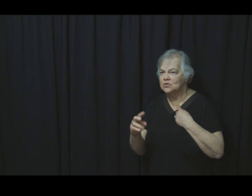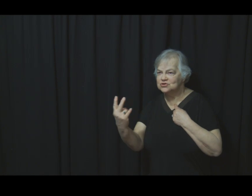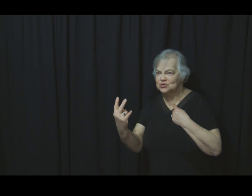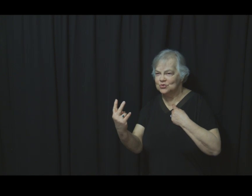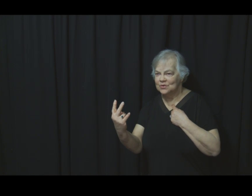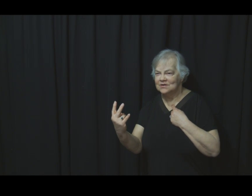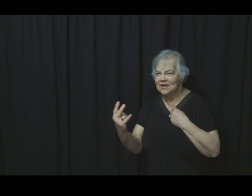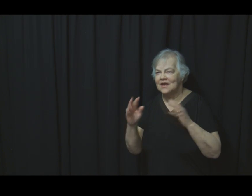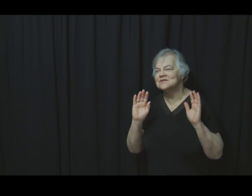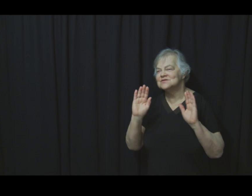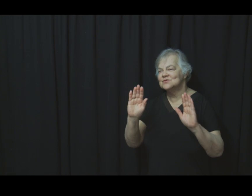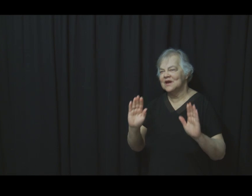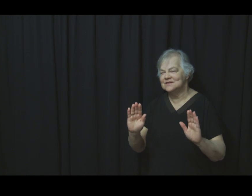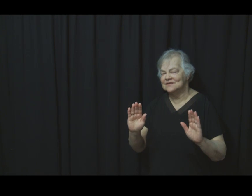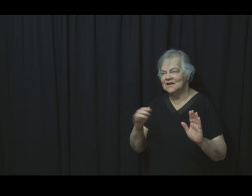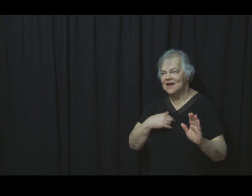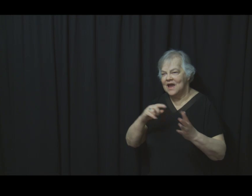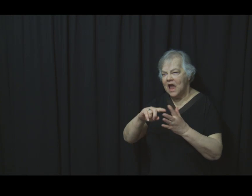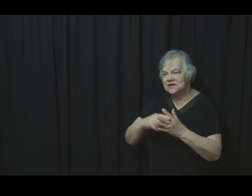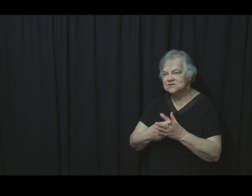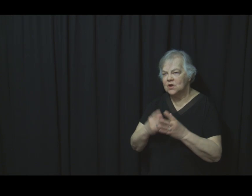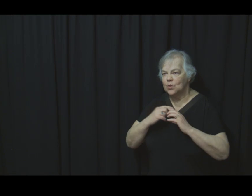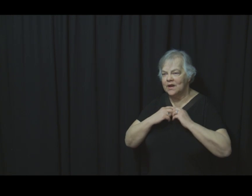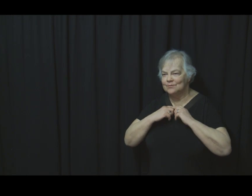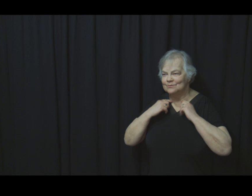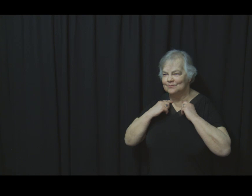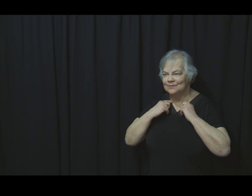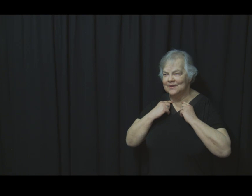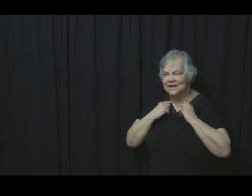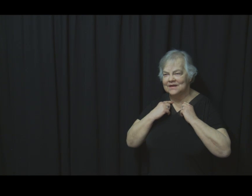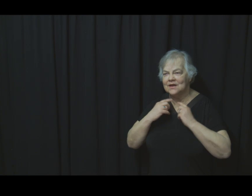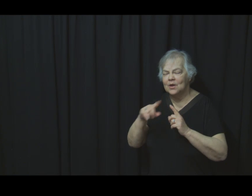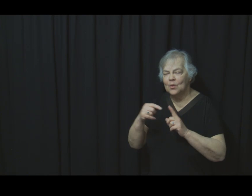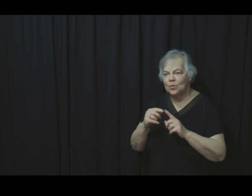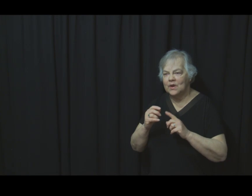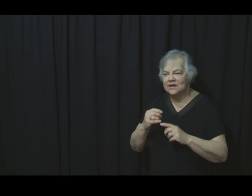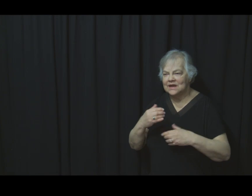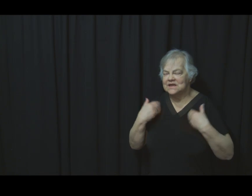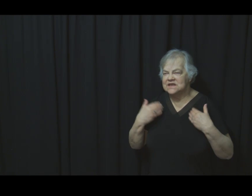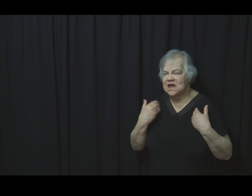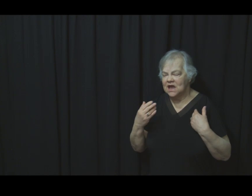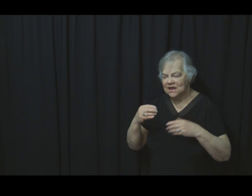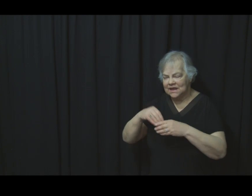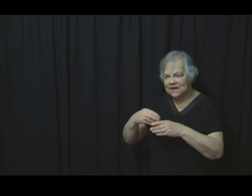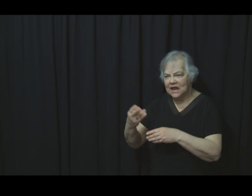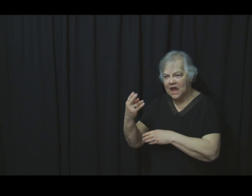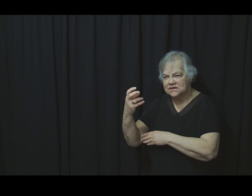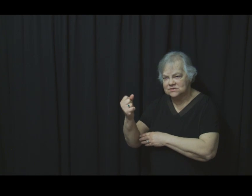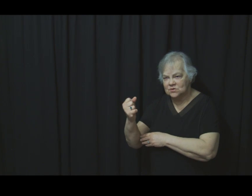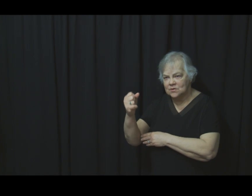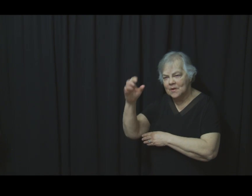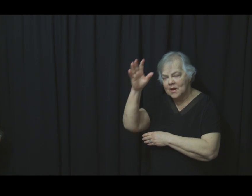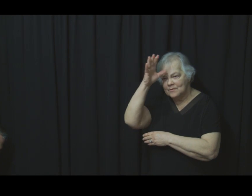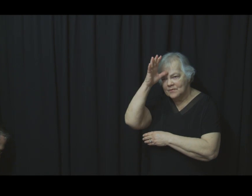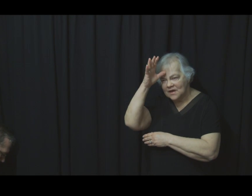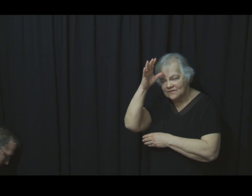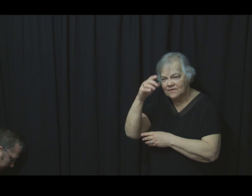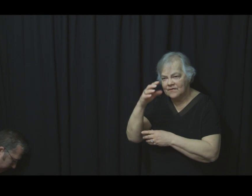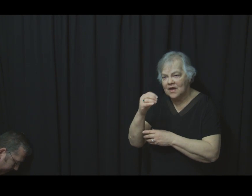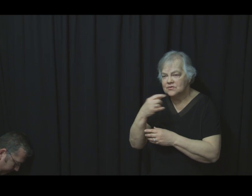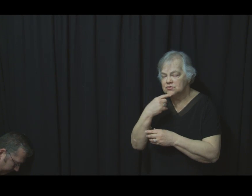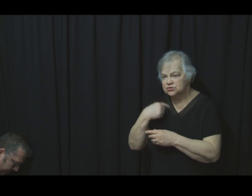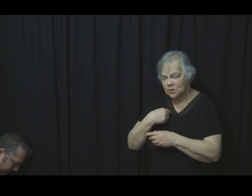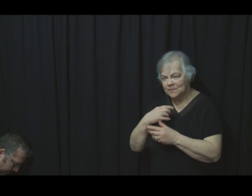That's great. I started wearing bow ties when I was young in high school. My father showed me, his father showed